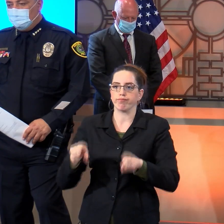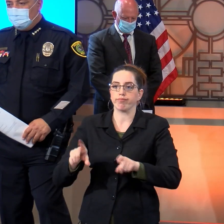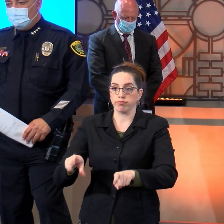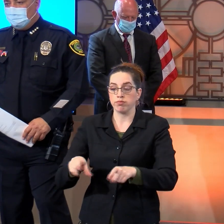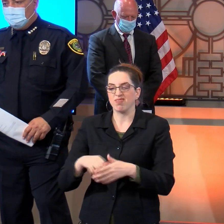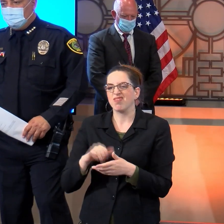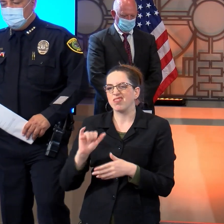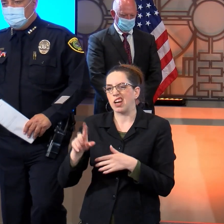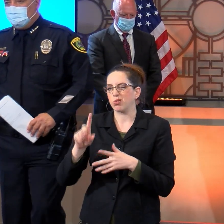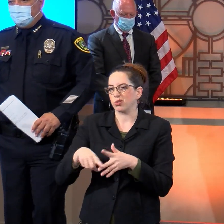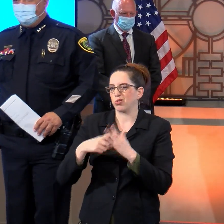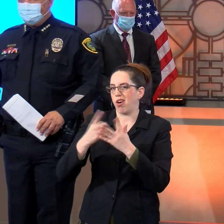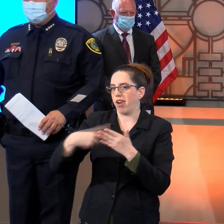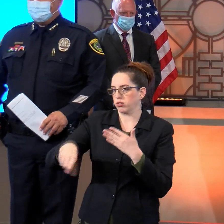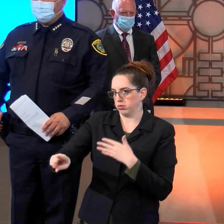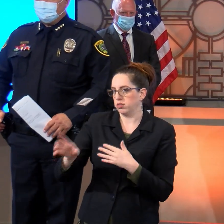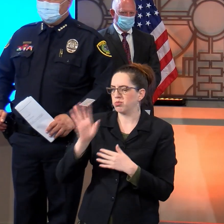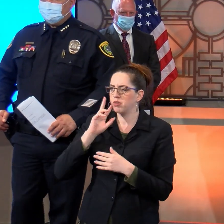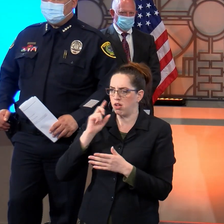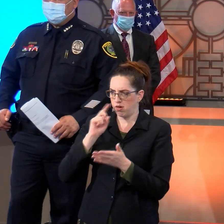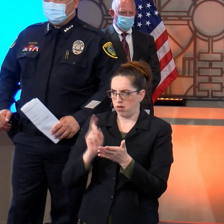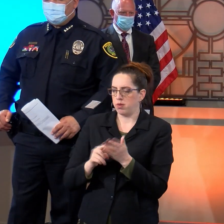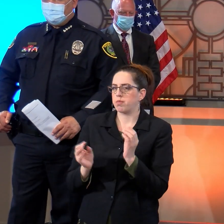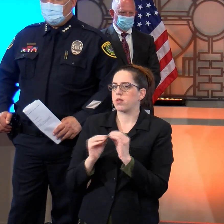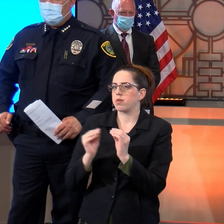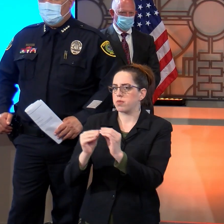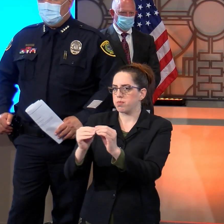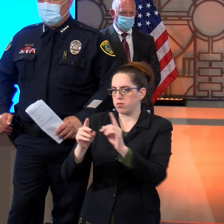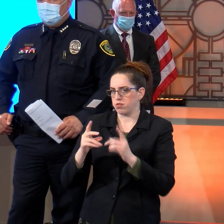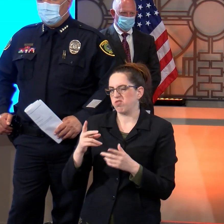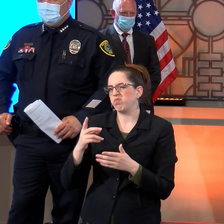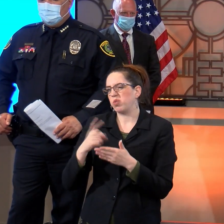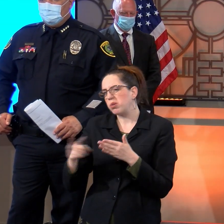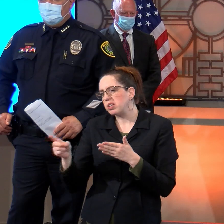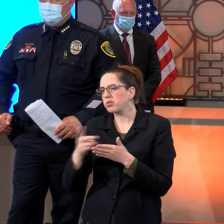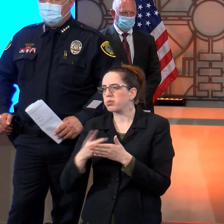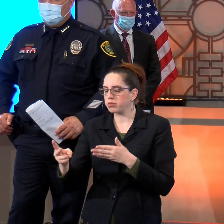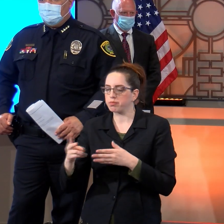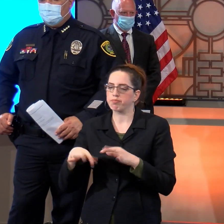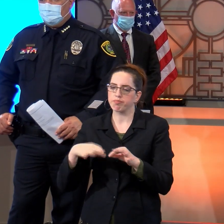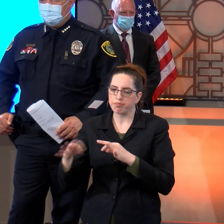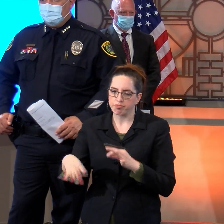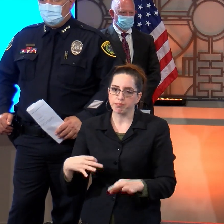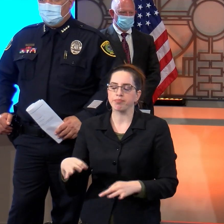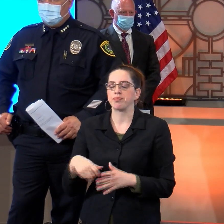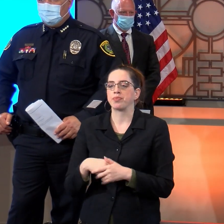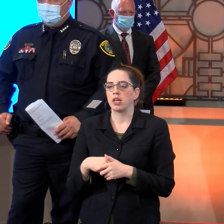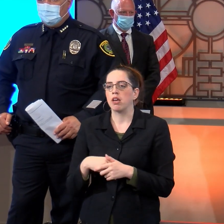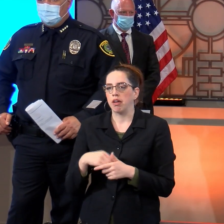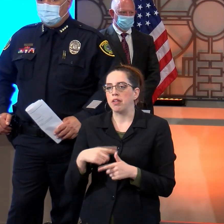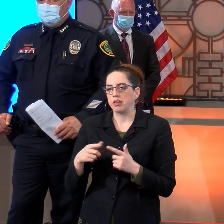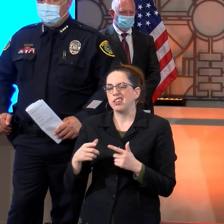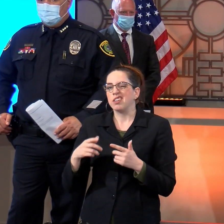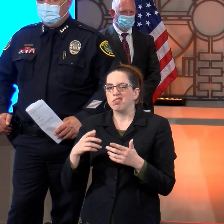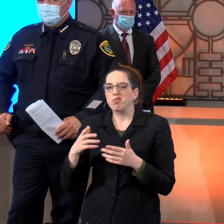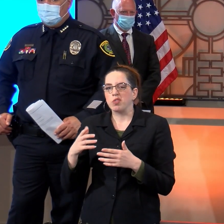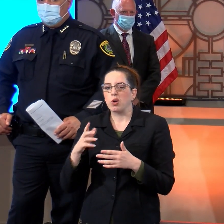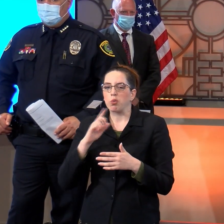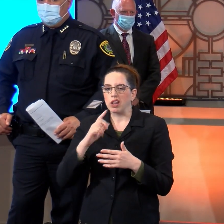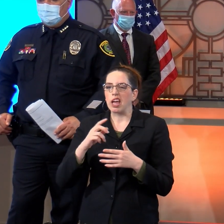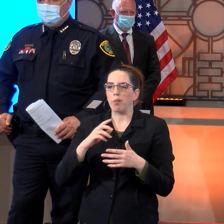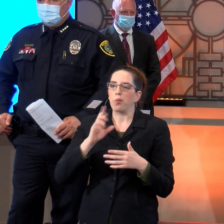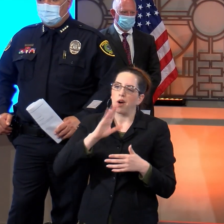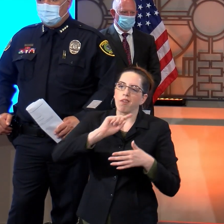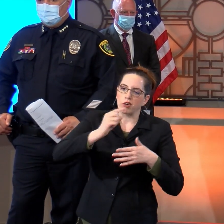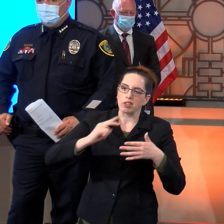plan will start to roll out next week. So you'll see more of this in the next week or so. And then we will systematically, in some degree of priority